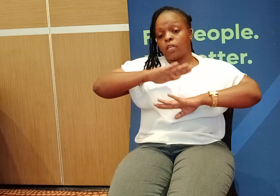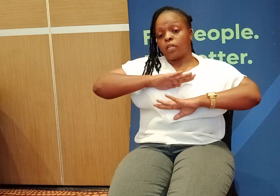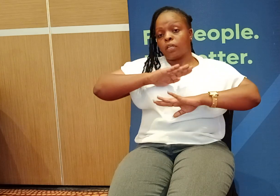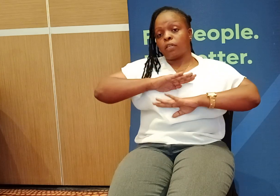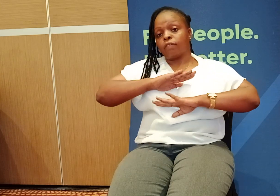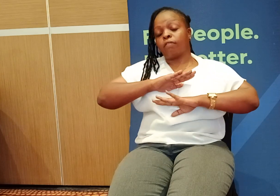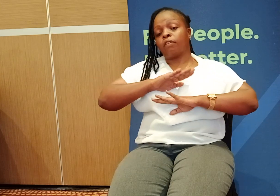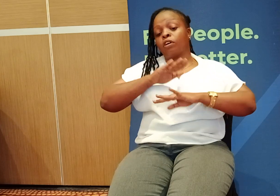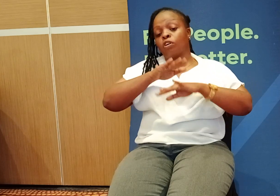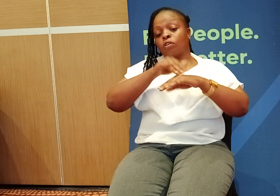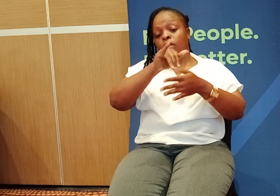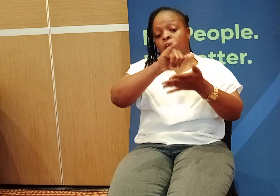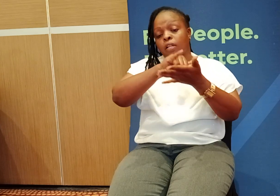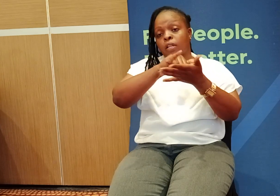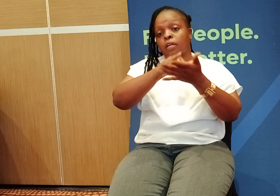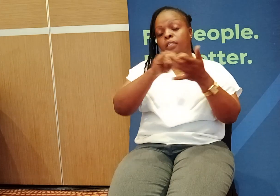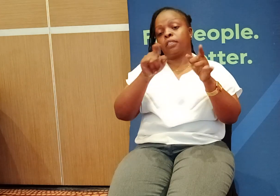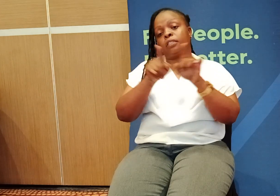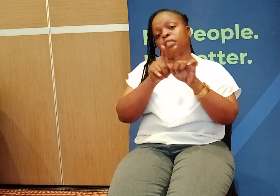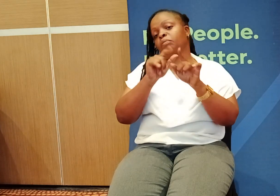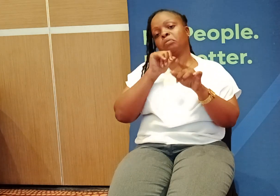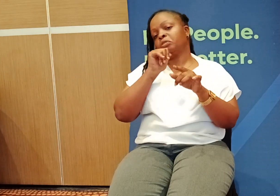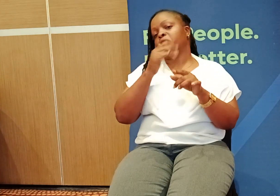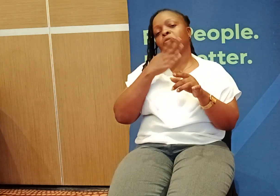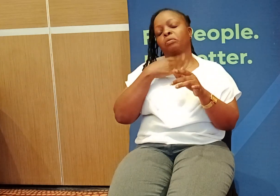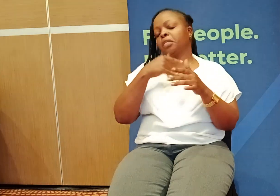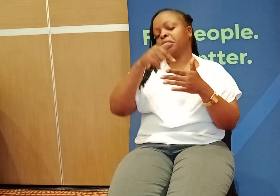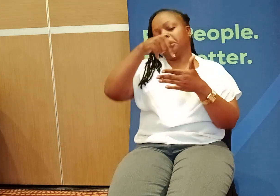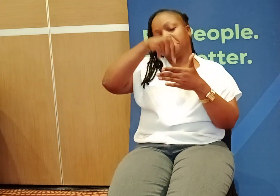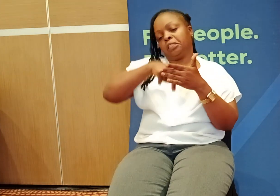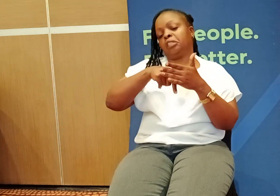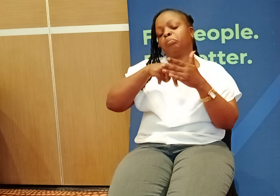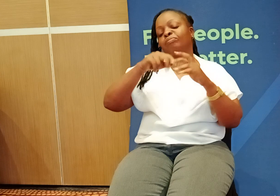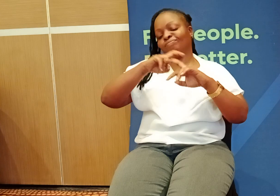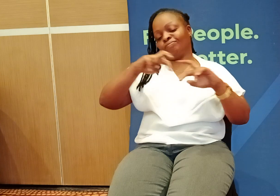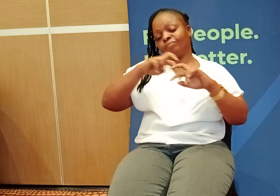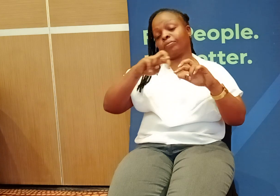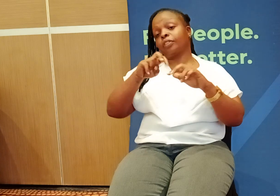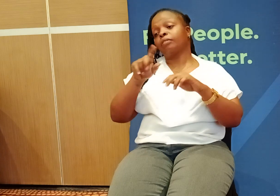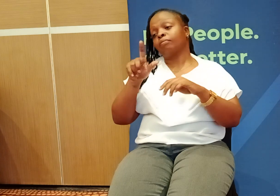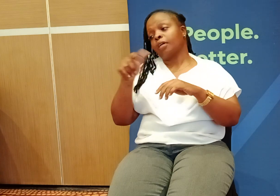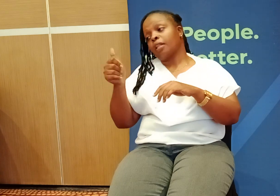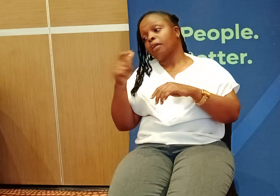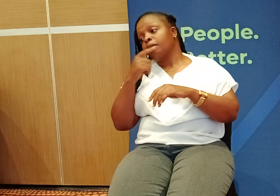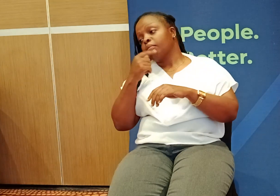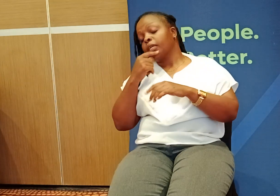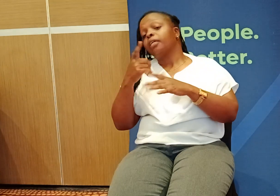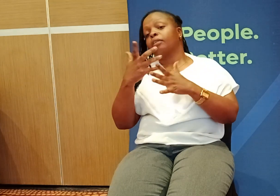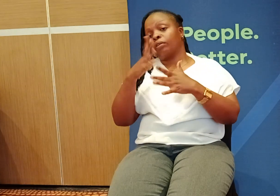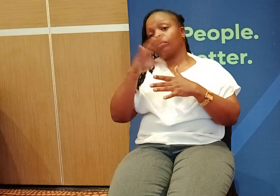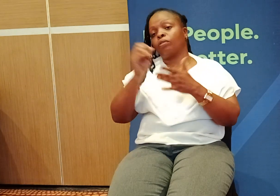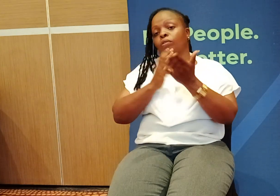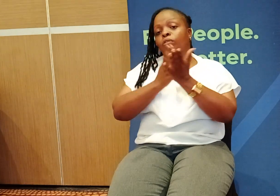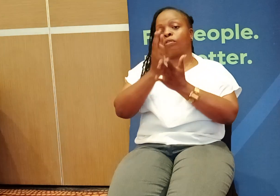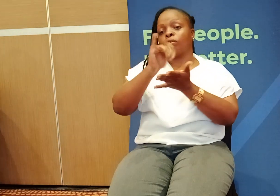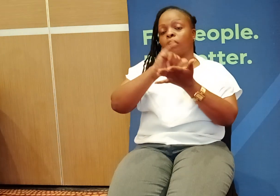I will not want to go into the detail, which Lawrence will go through that. I think we are seeing